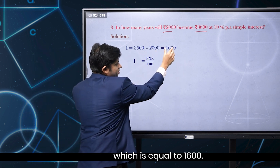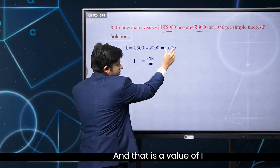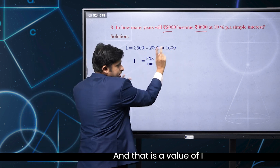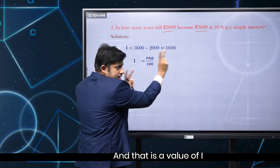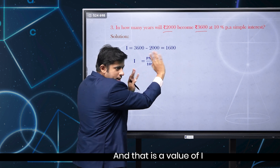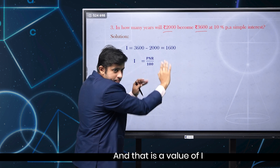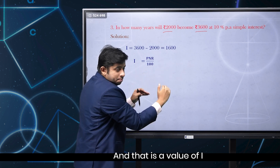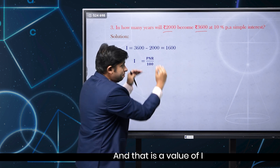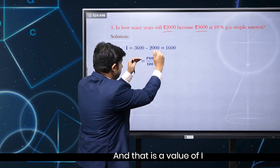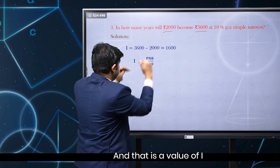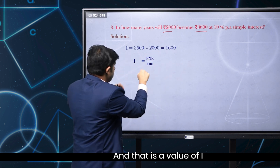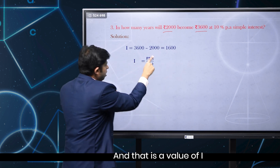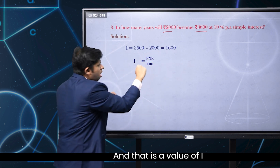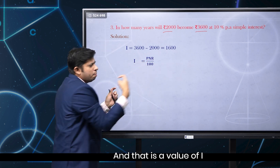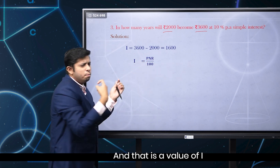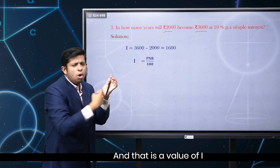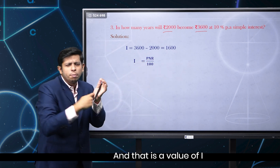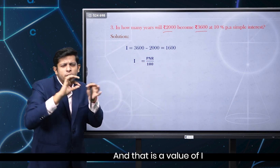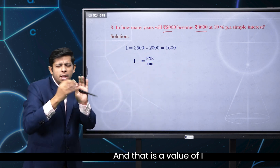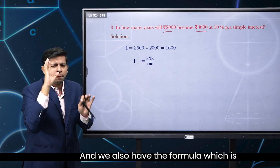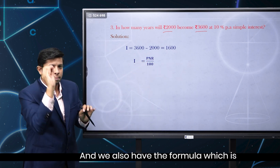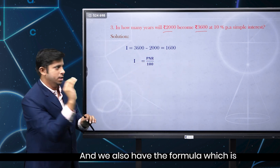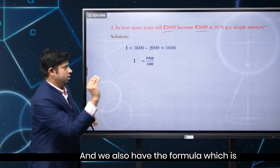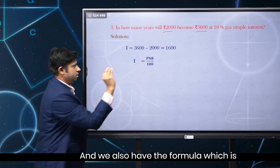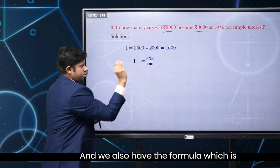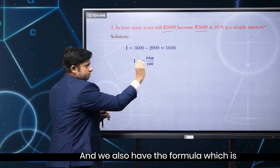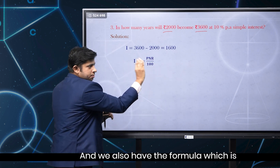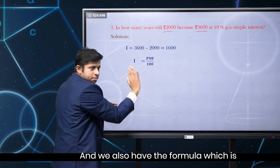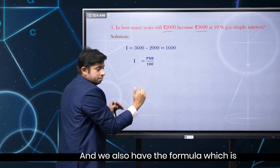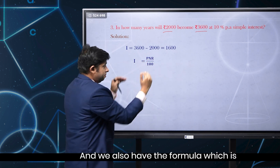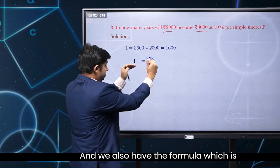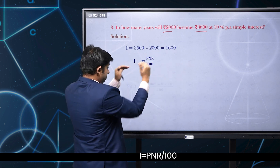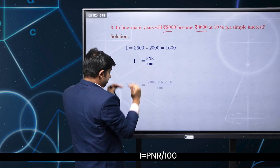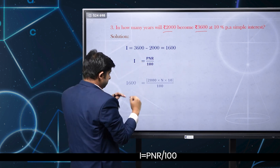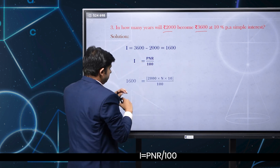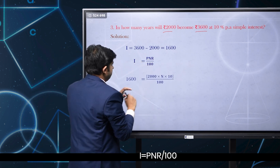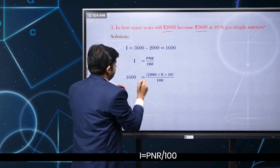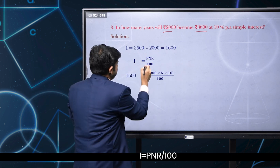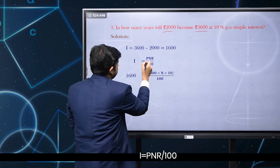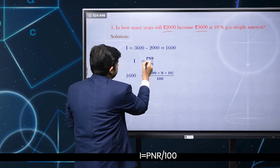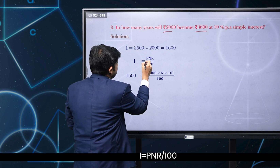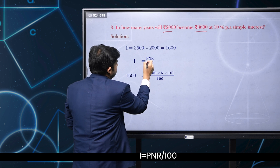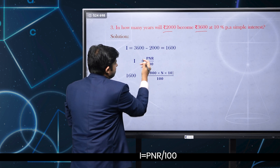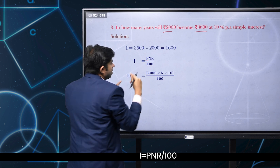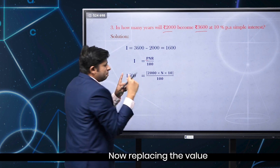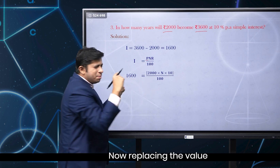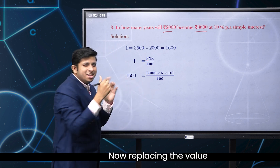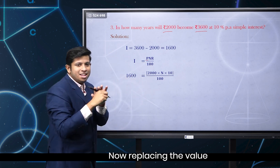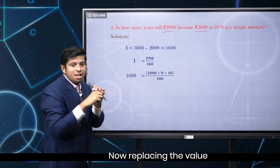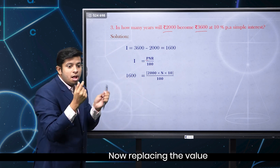And that is the value of I. And we also have the formula, which is I equals to PNR by 100. Now replacing the value